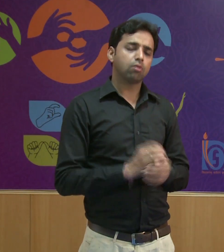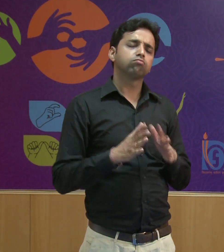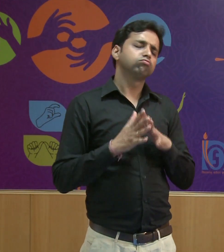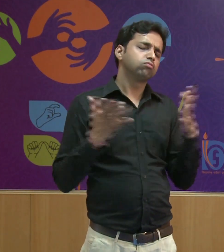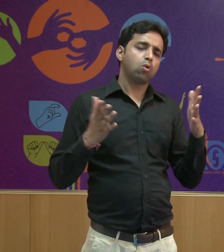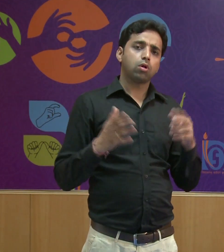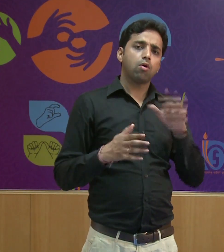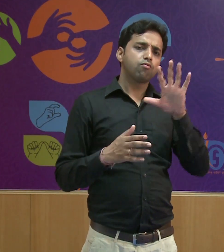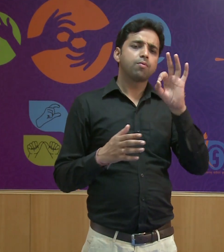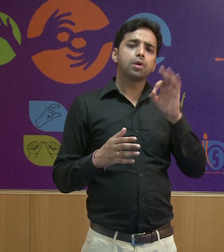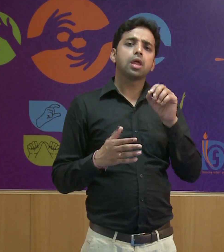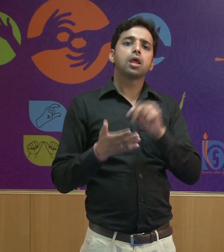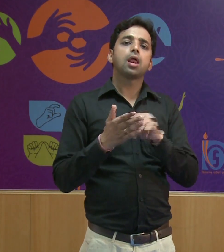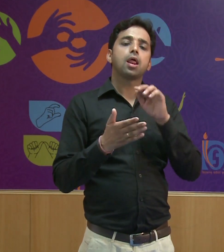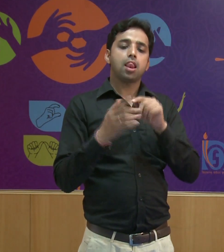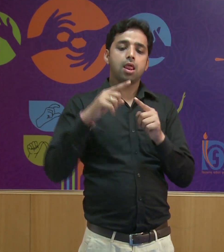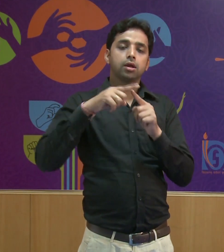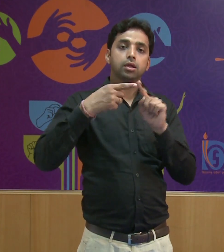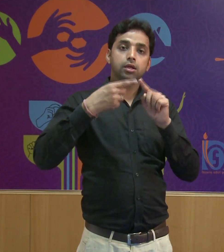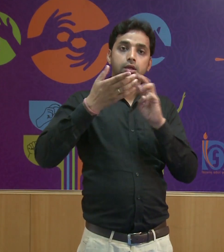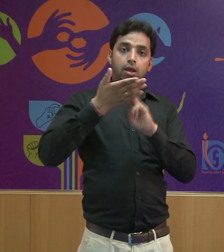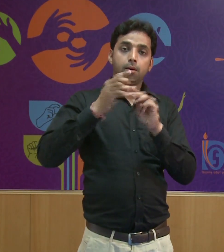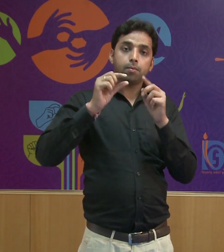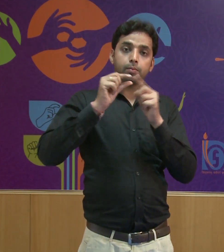more than 50 temples were found.